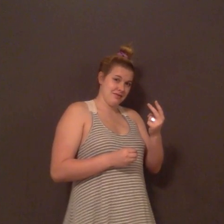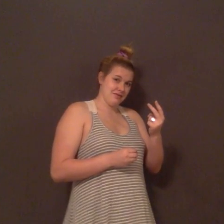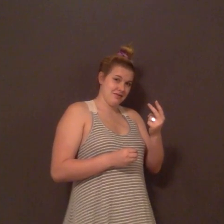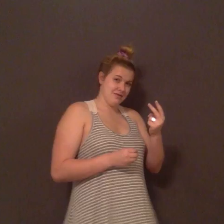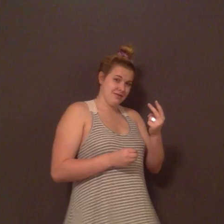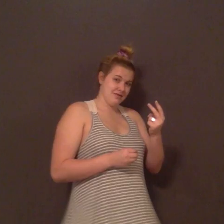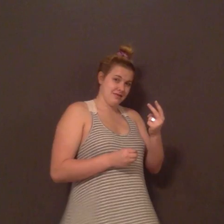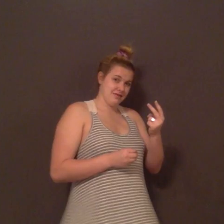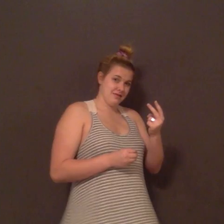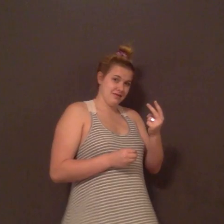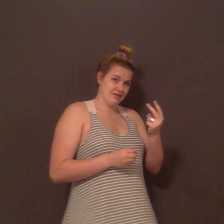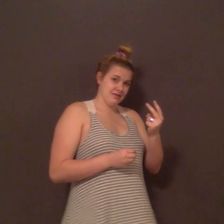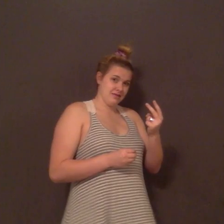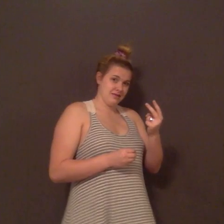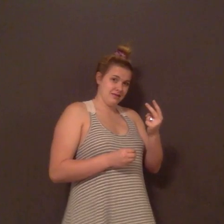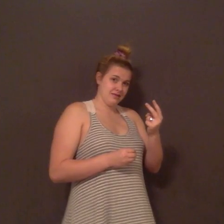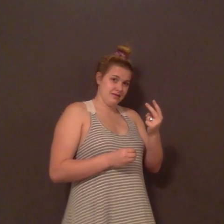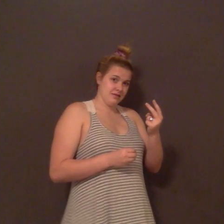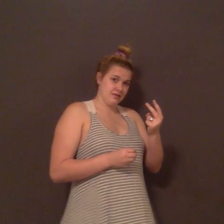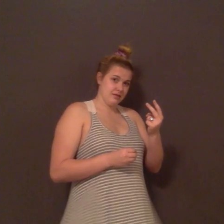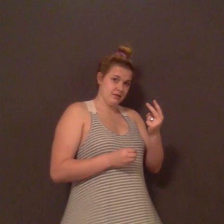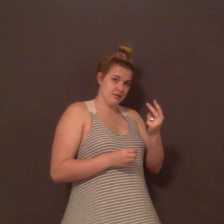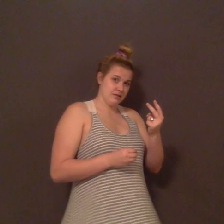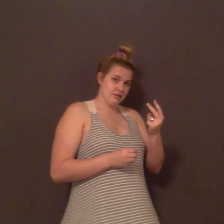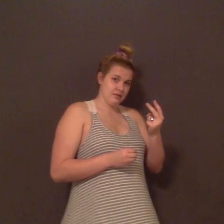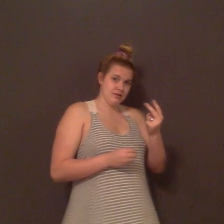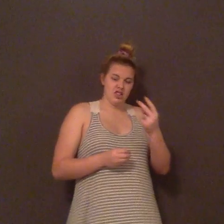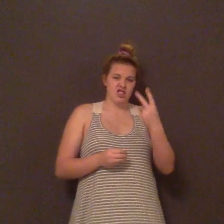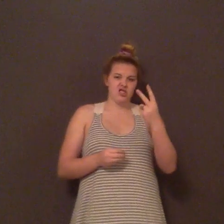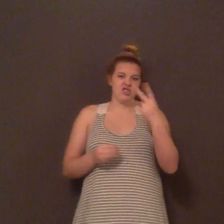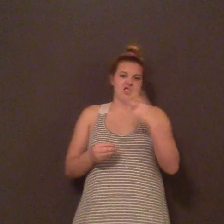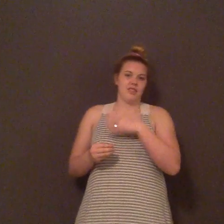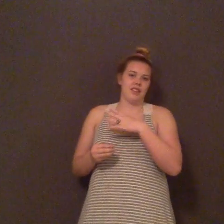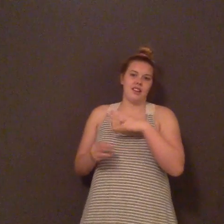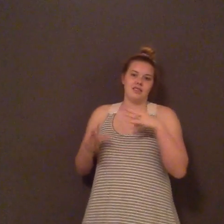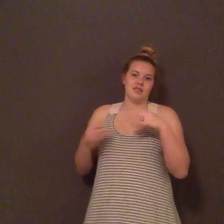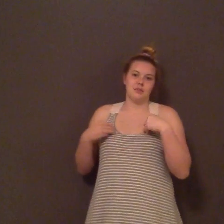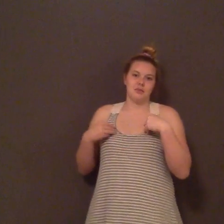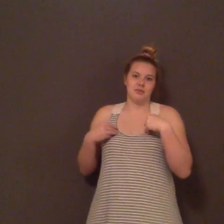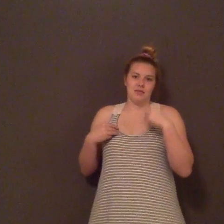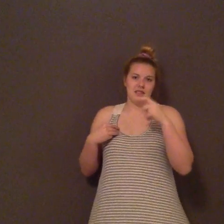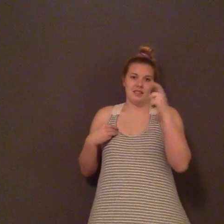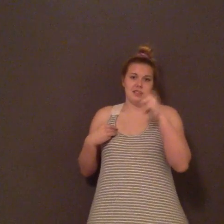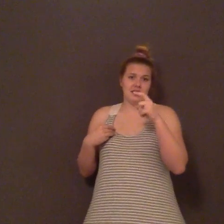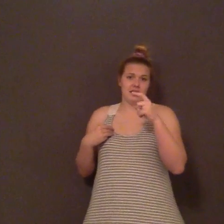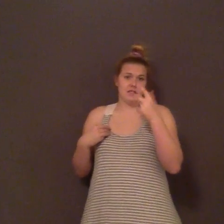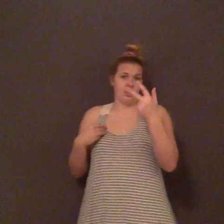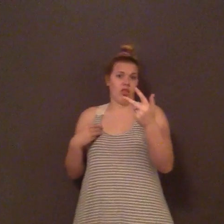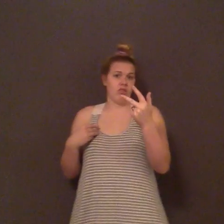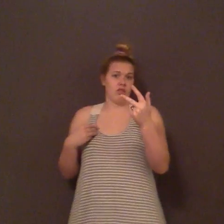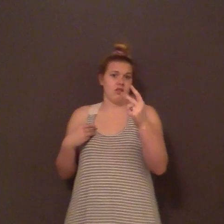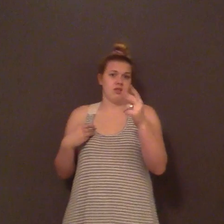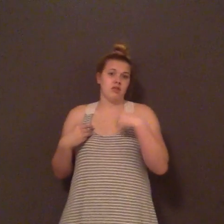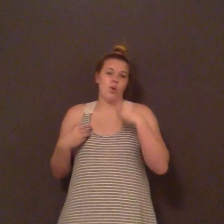think 2's enough. I'll just take this 100. Wait, Oh, what? Hey, that's my 100. He said 3 eggs. I only did 2. Bye.